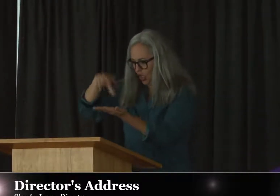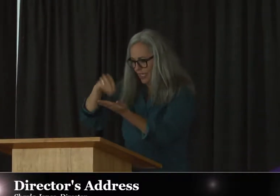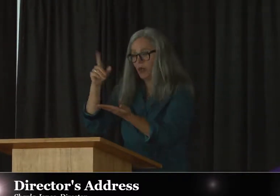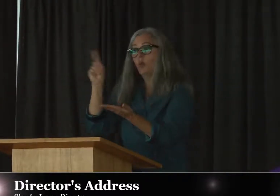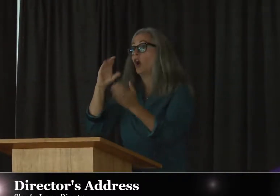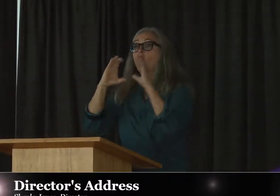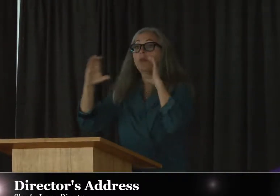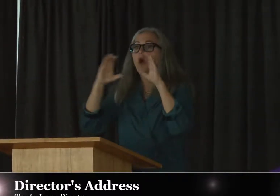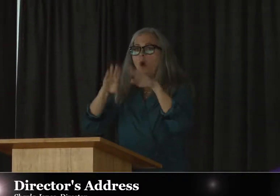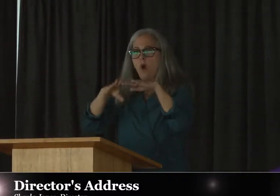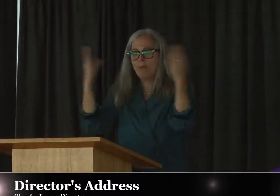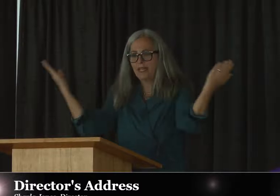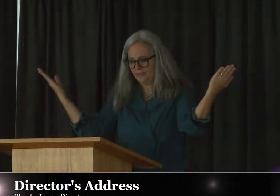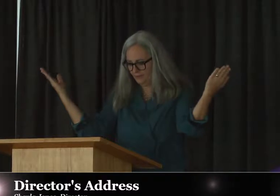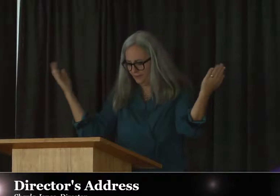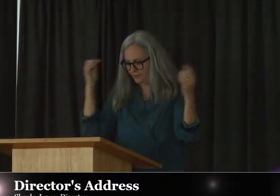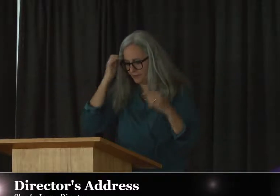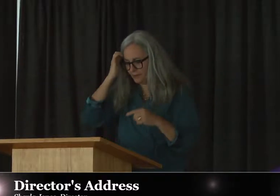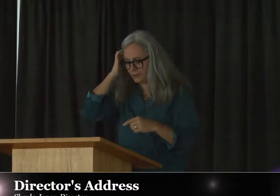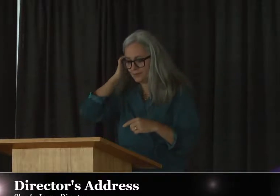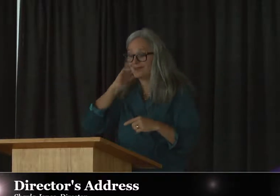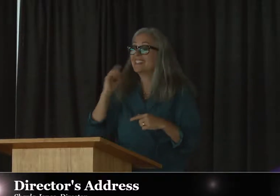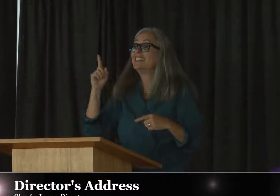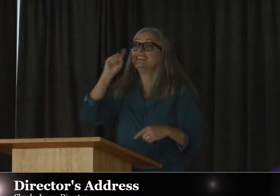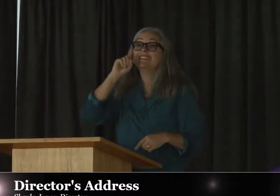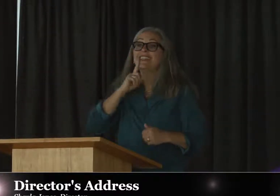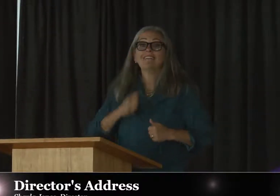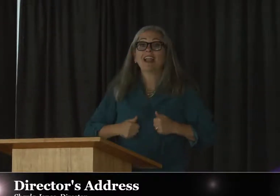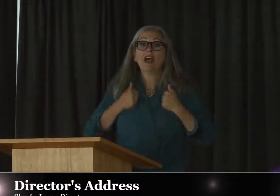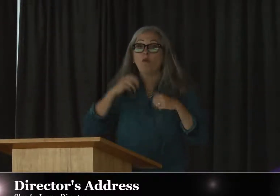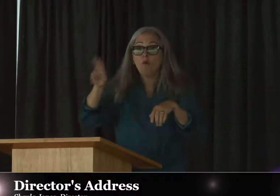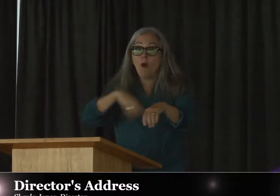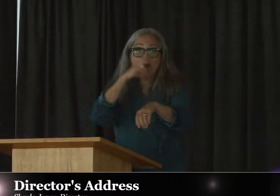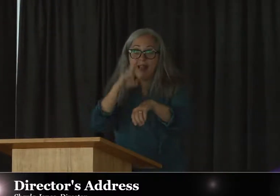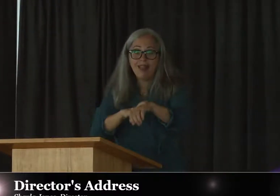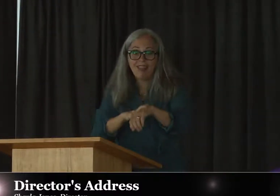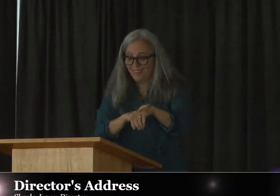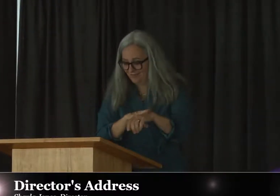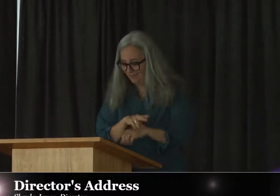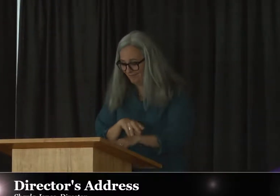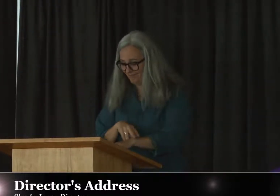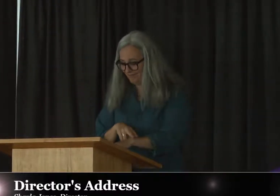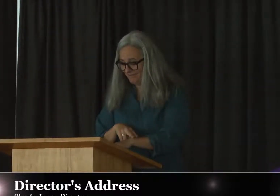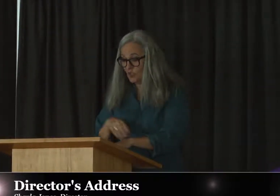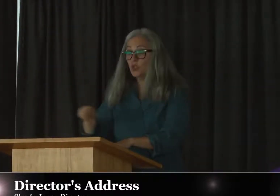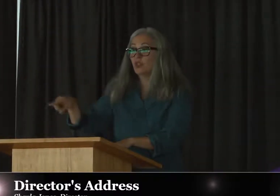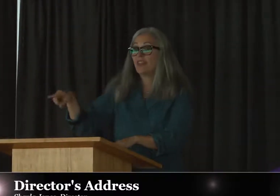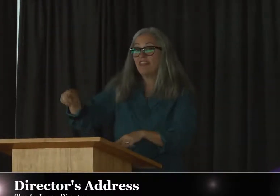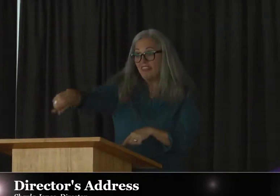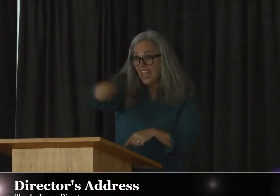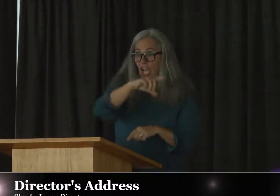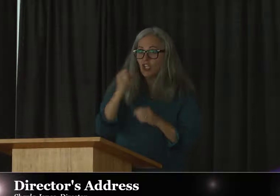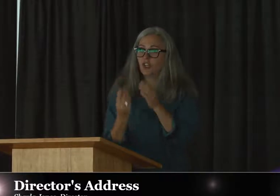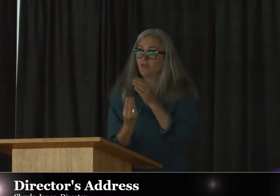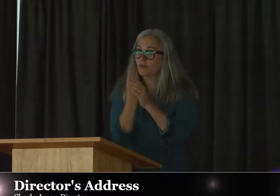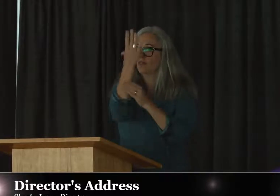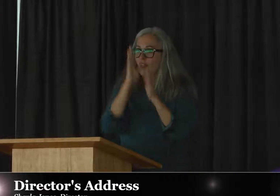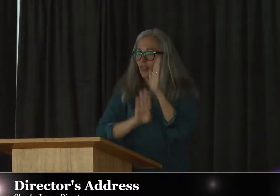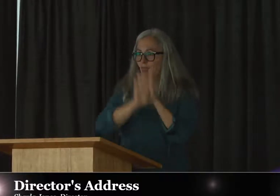to give your children a place to learn where they had open communication, where being deaf is normal, where